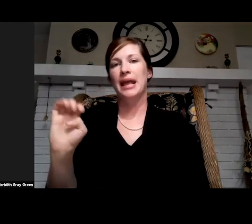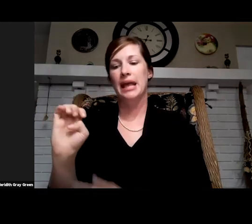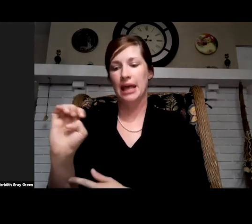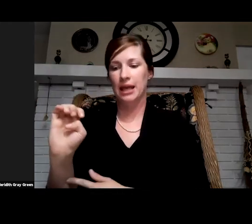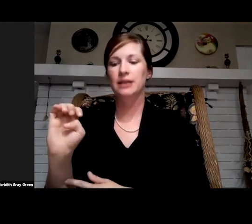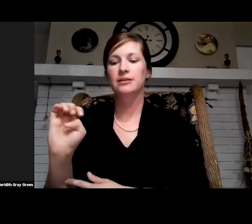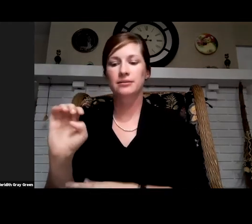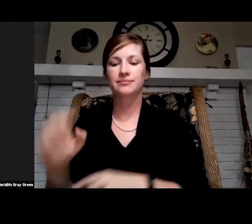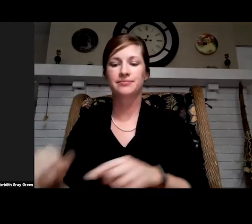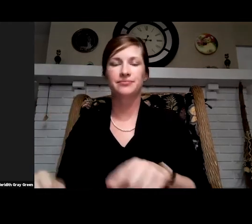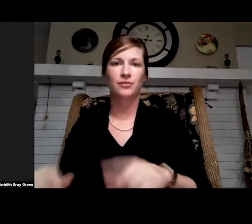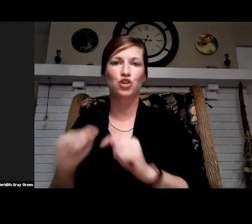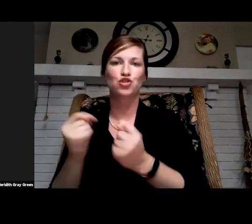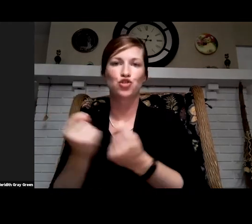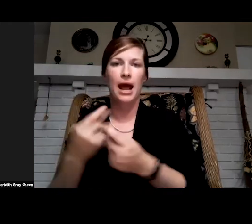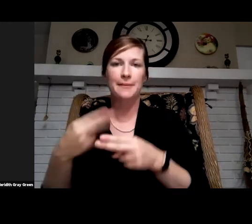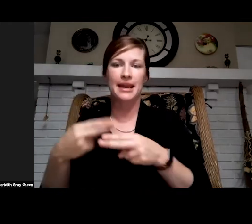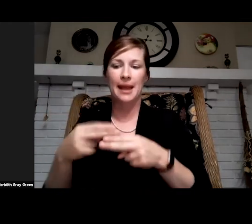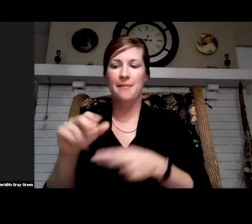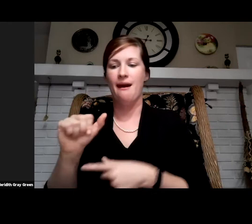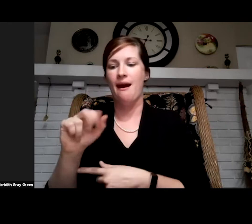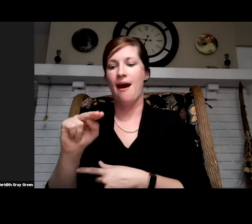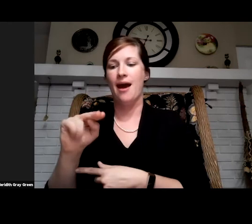The name is